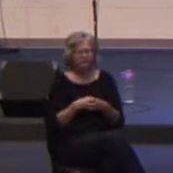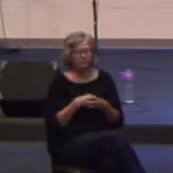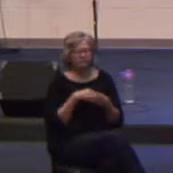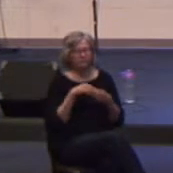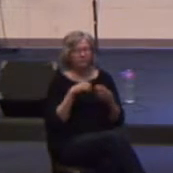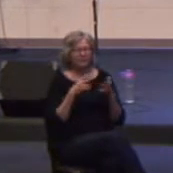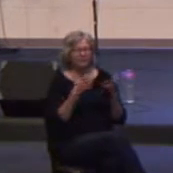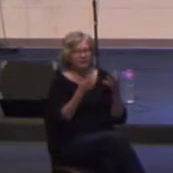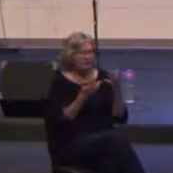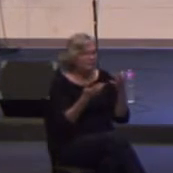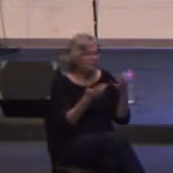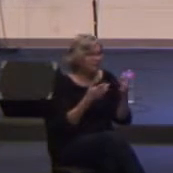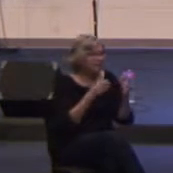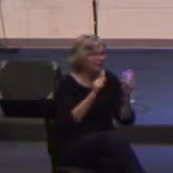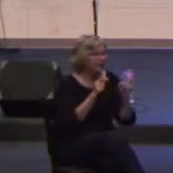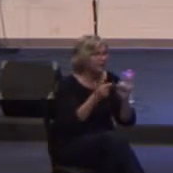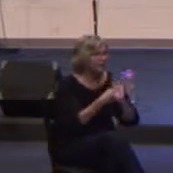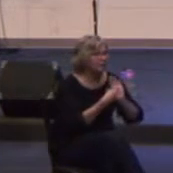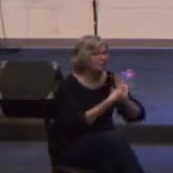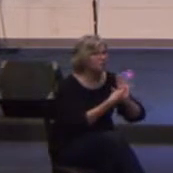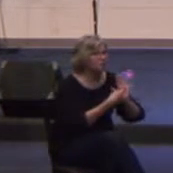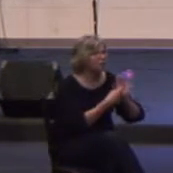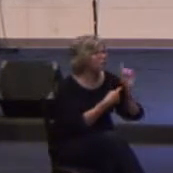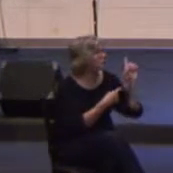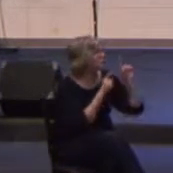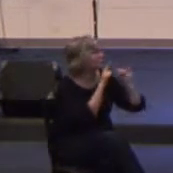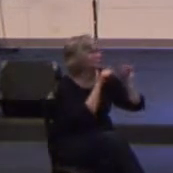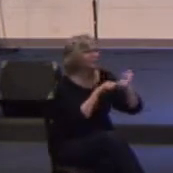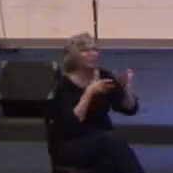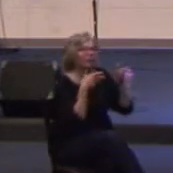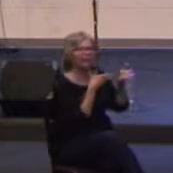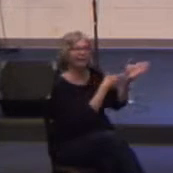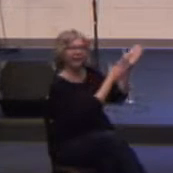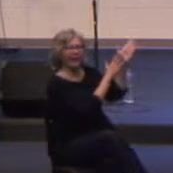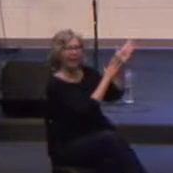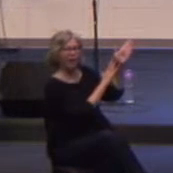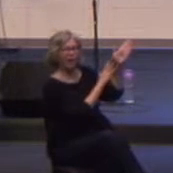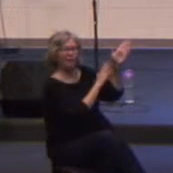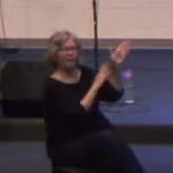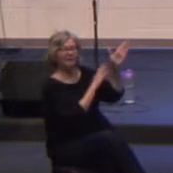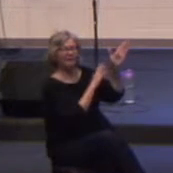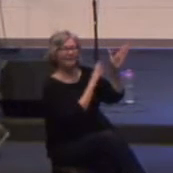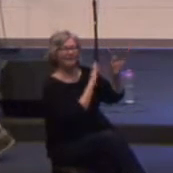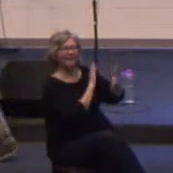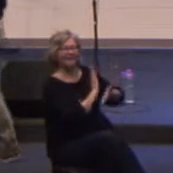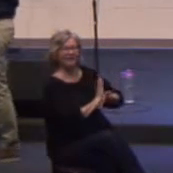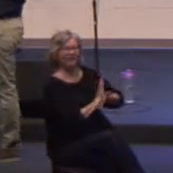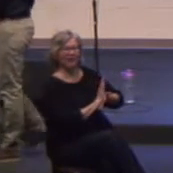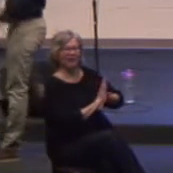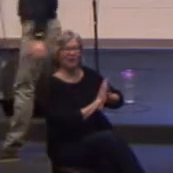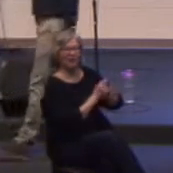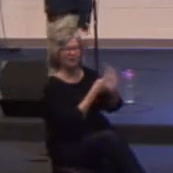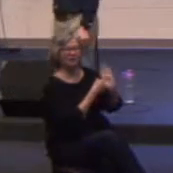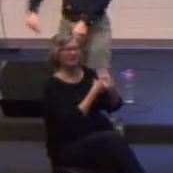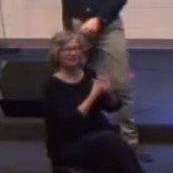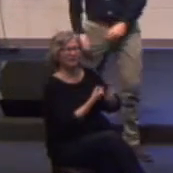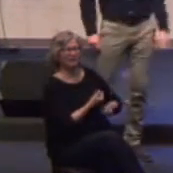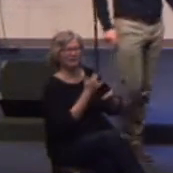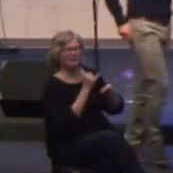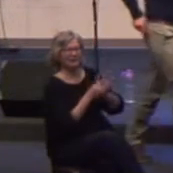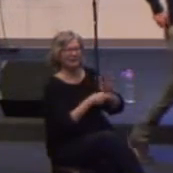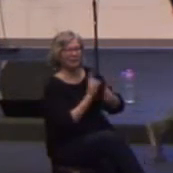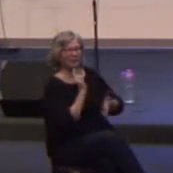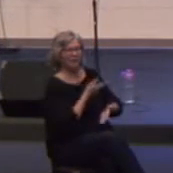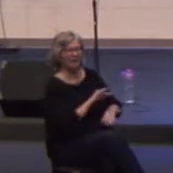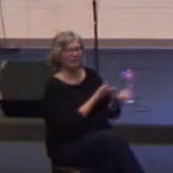do we think we could? So let's let our great video, the Bible Project video, do the review for